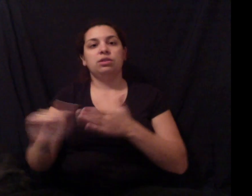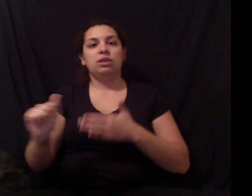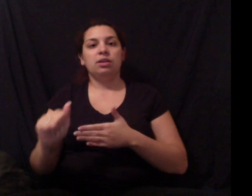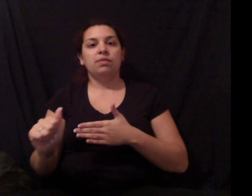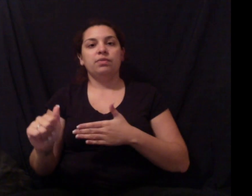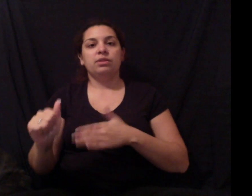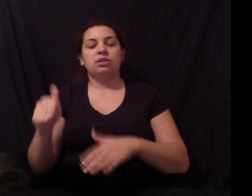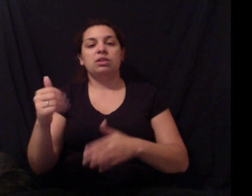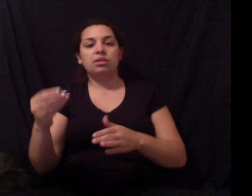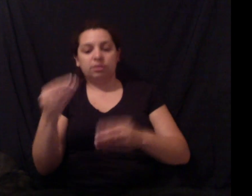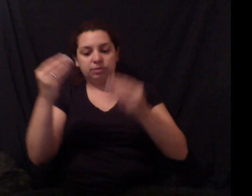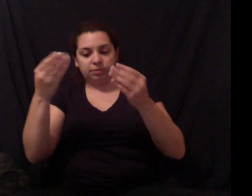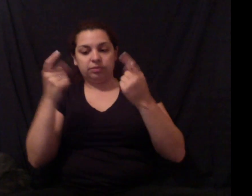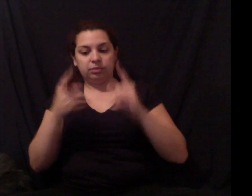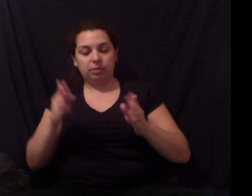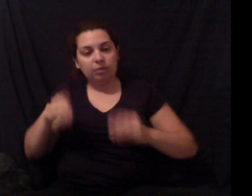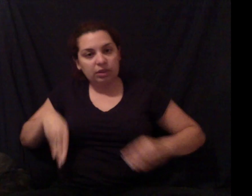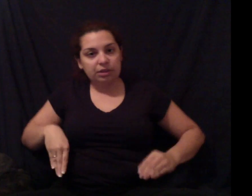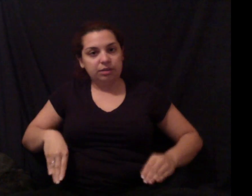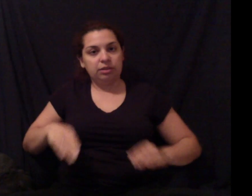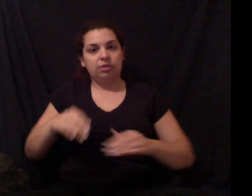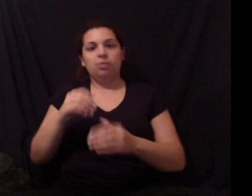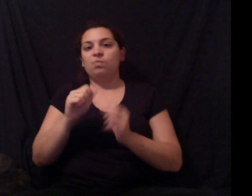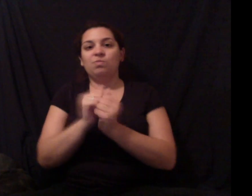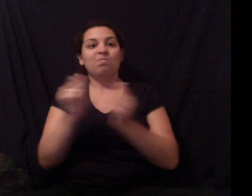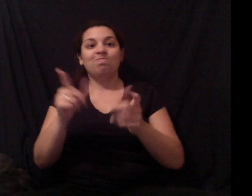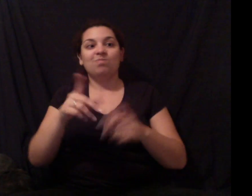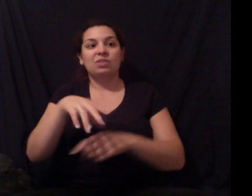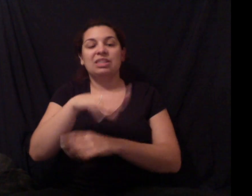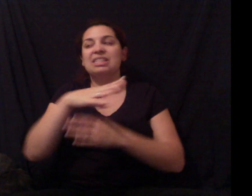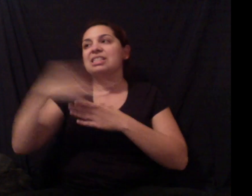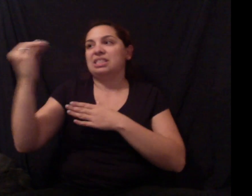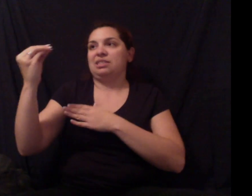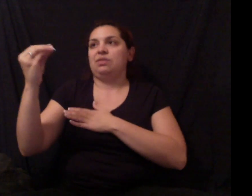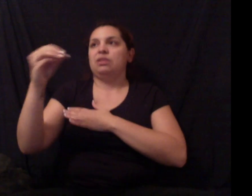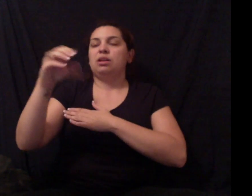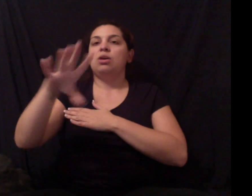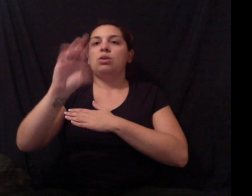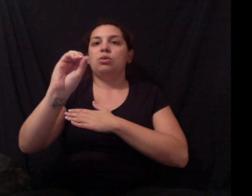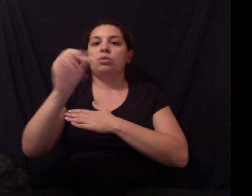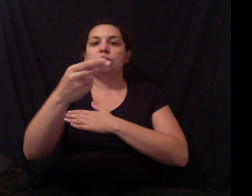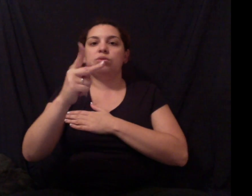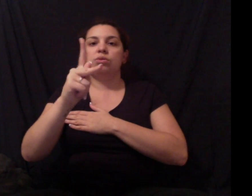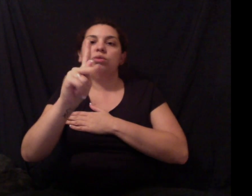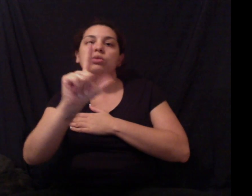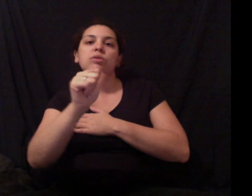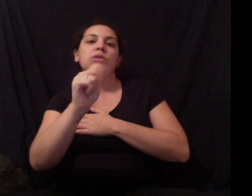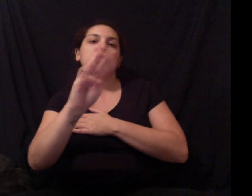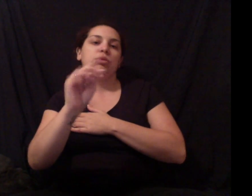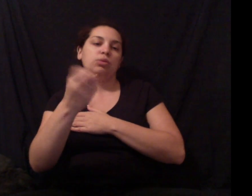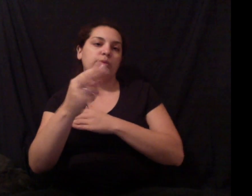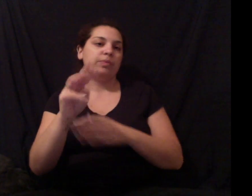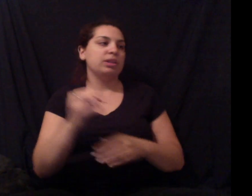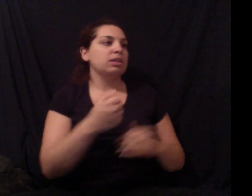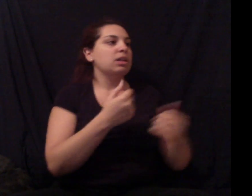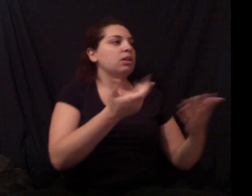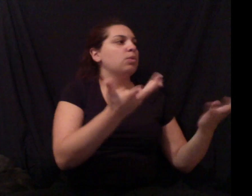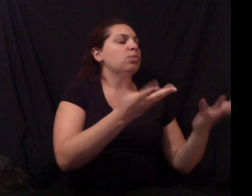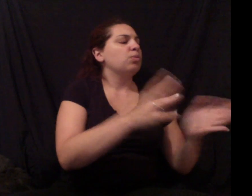leaving Oklahoma. It allows me to wake up in the morning, and the first thing I think about is, what music am I going to record today? It's amazing